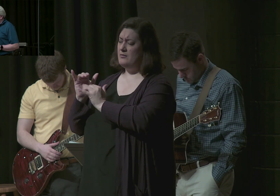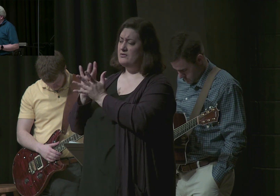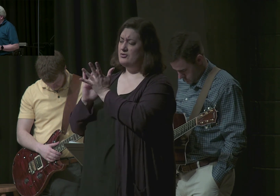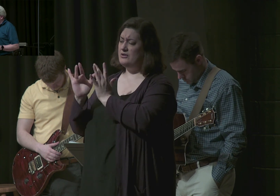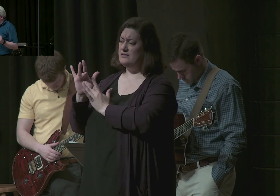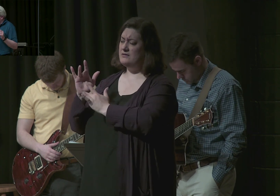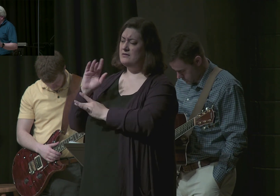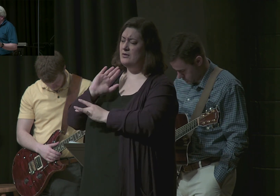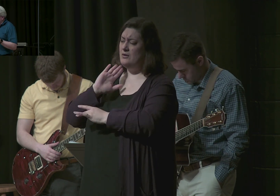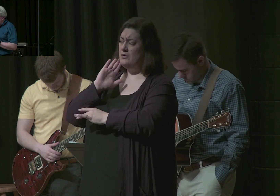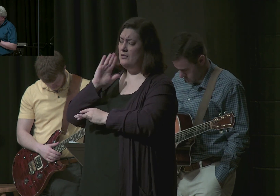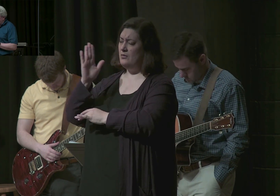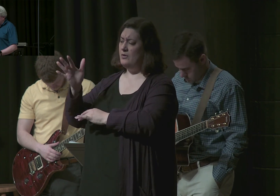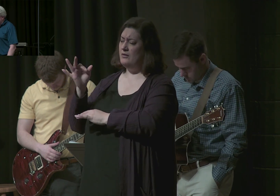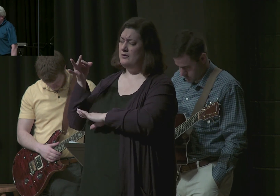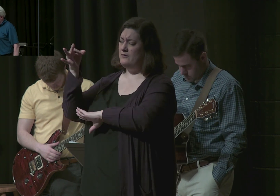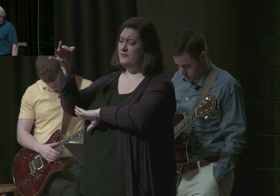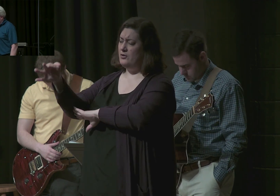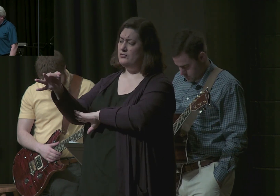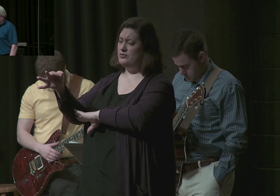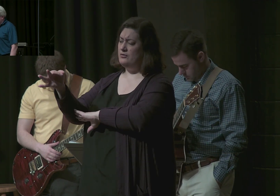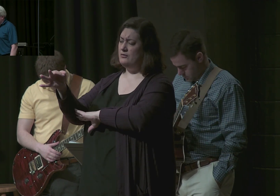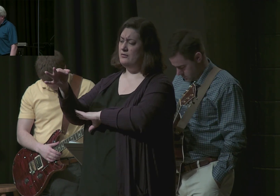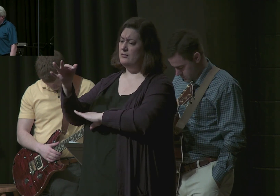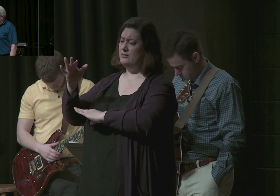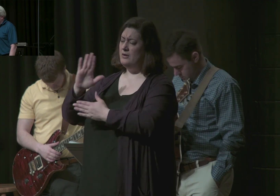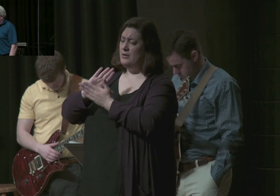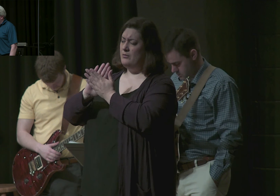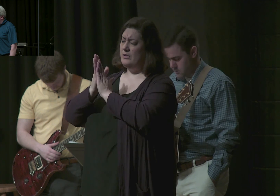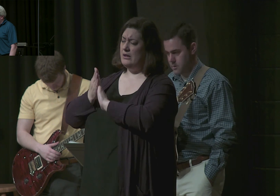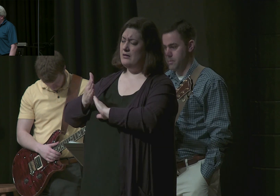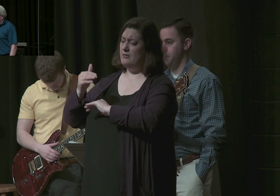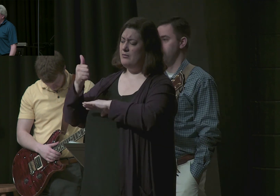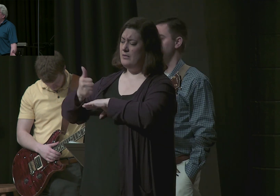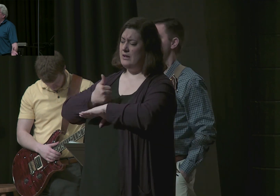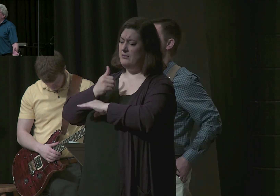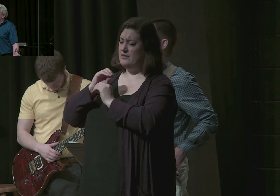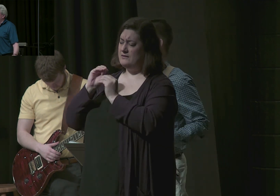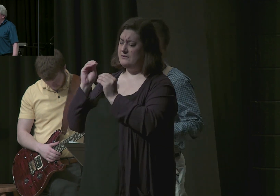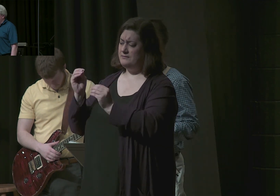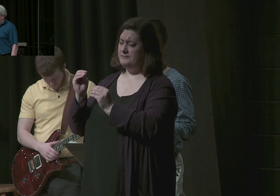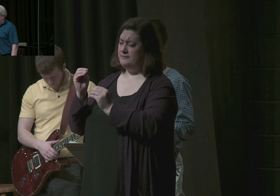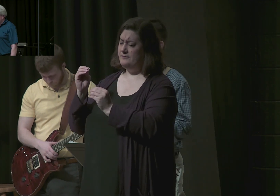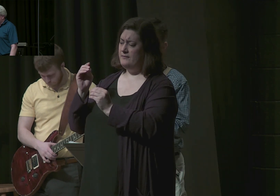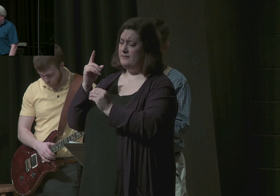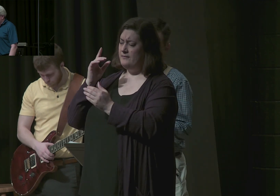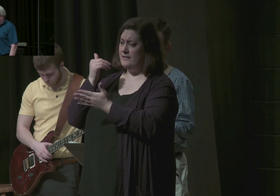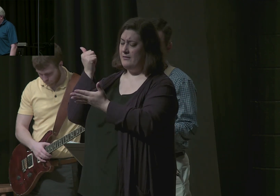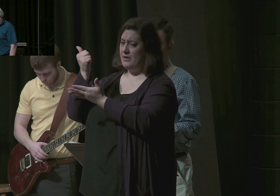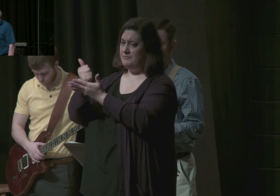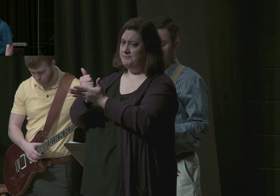stand before you, we will stand blameless. In Jesus' name. And for His great glory.